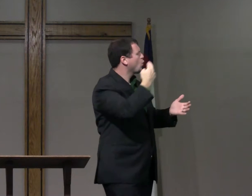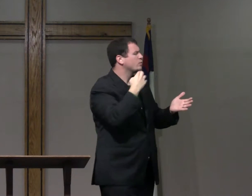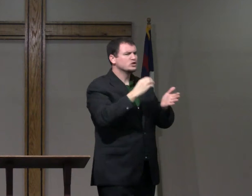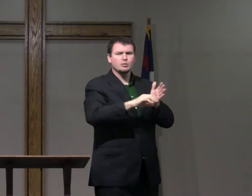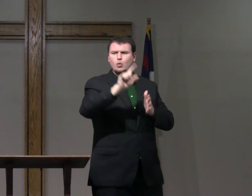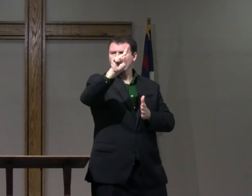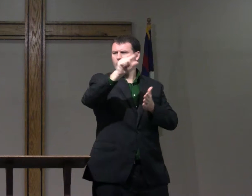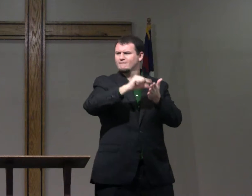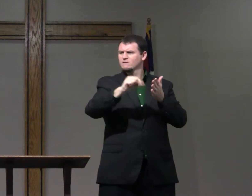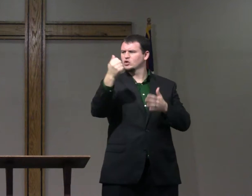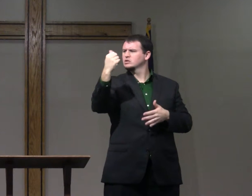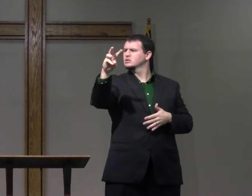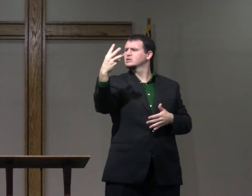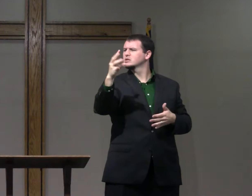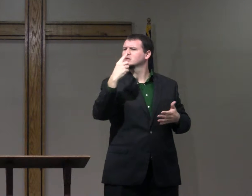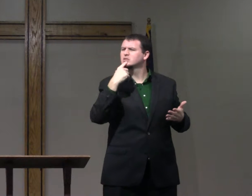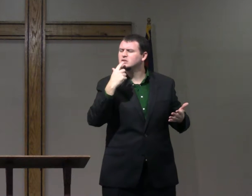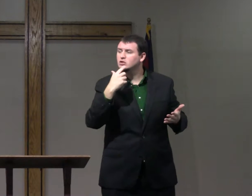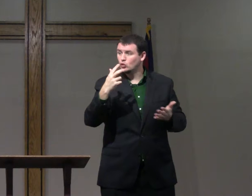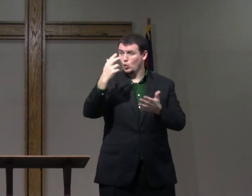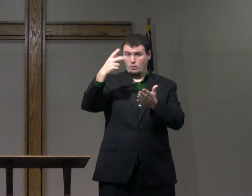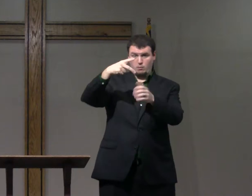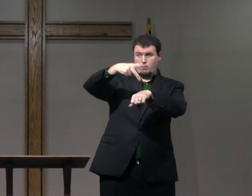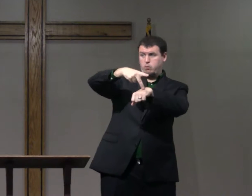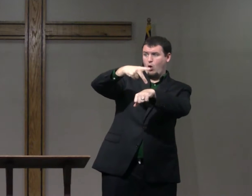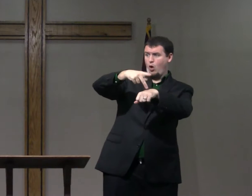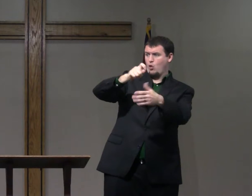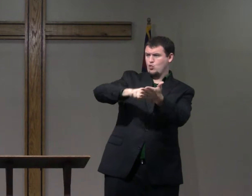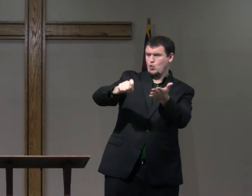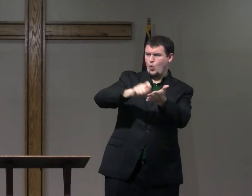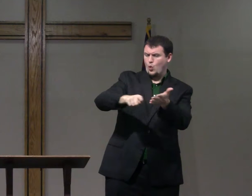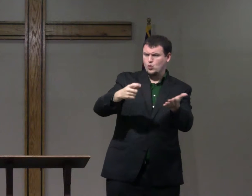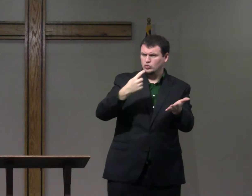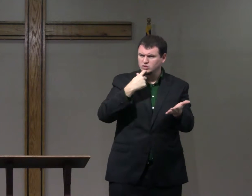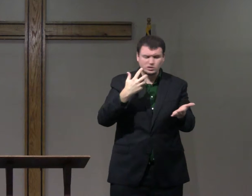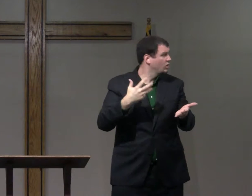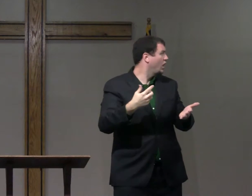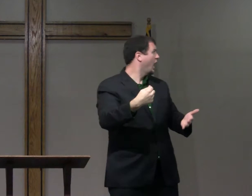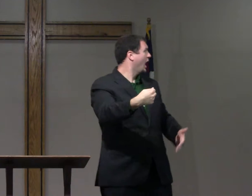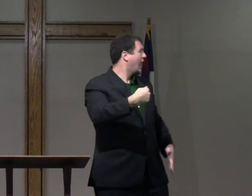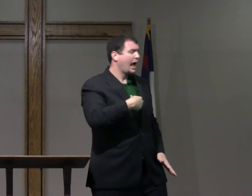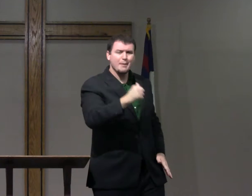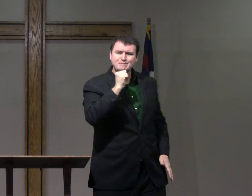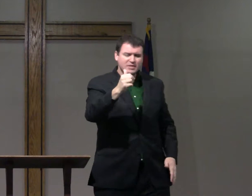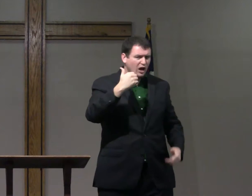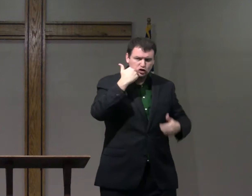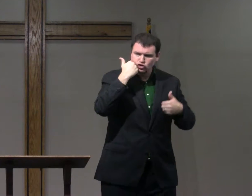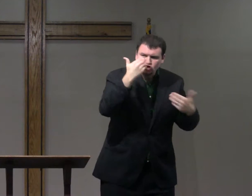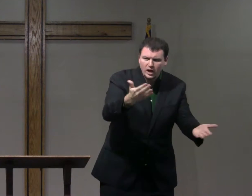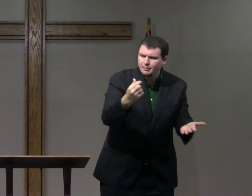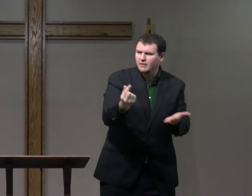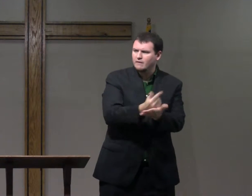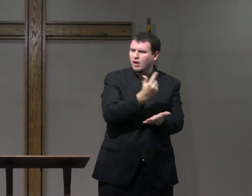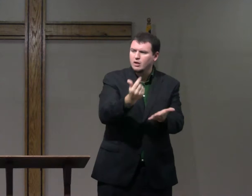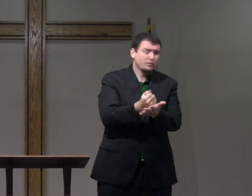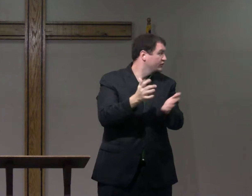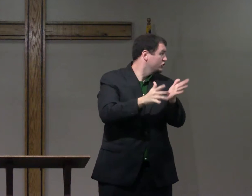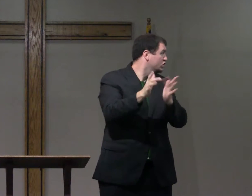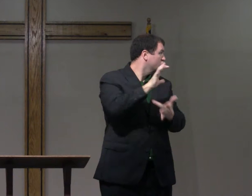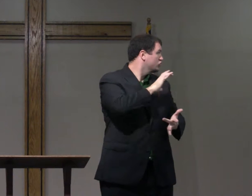Before we look at 1 Corinthians, let's look at Romans 1:16 right here. It says, Paul is writing and it says, for I am